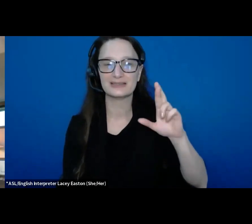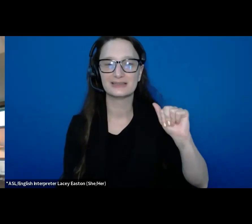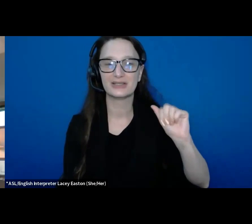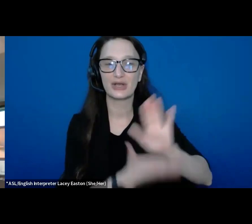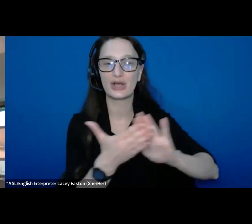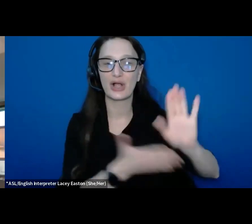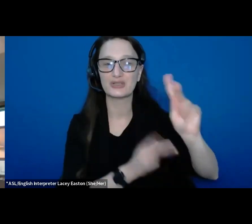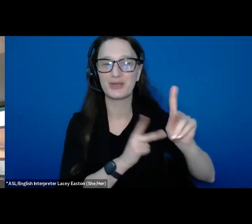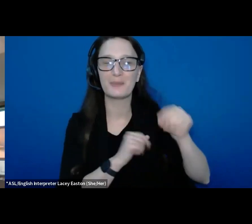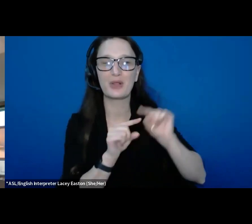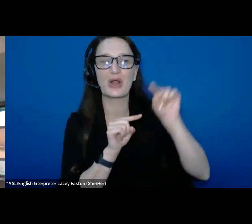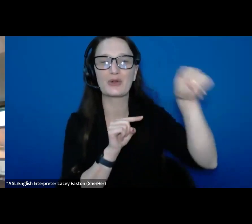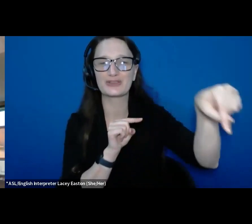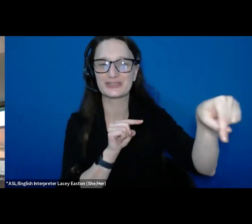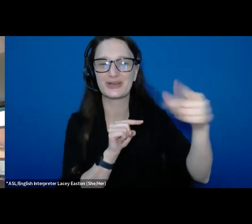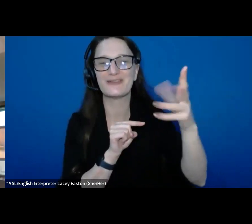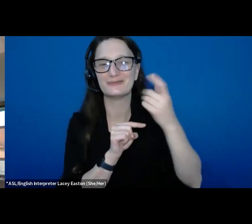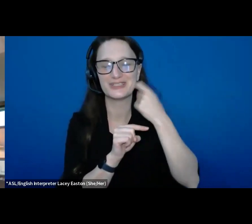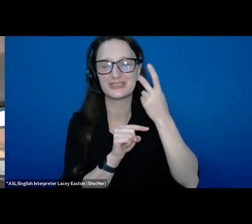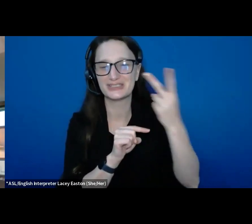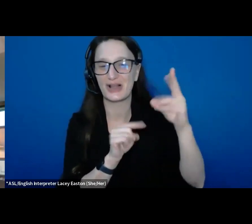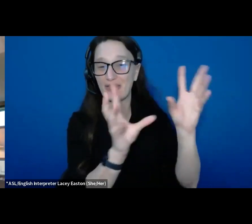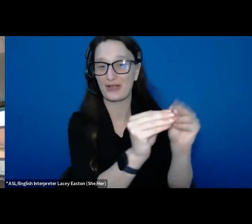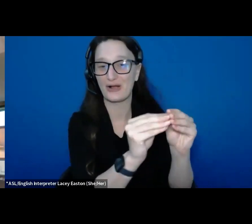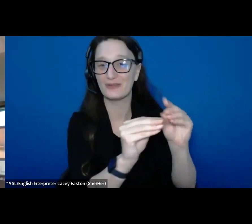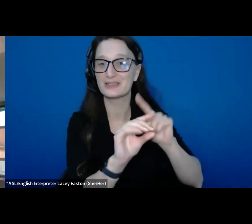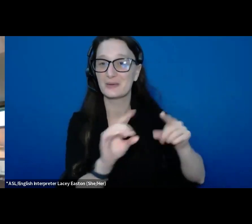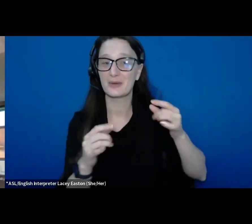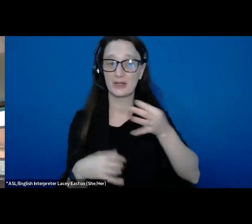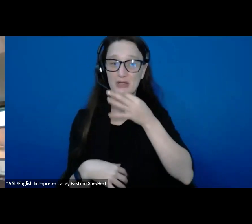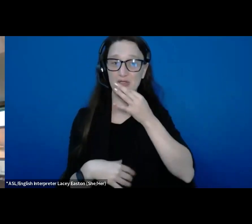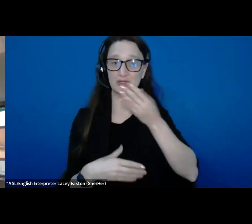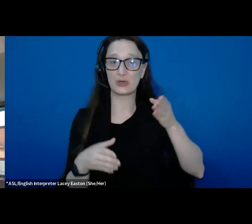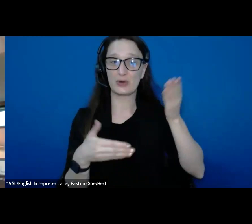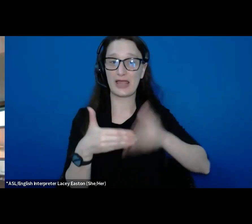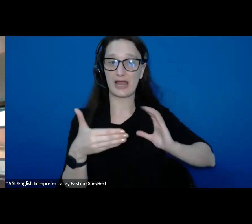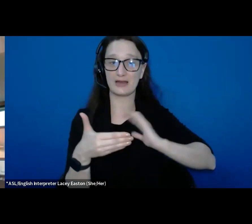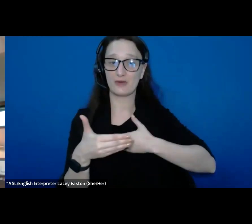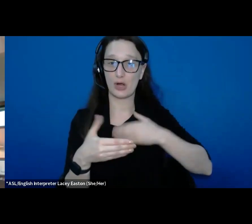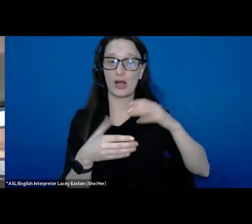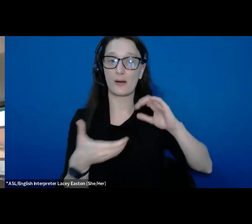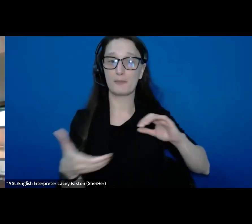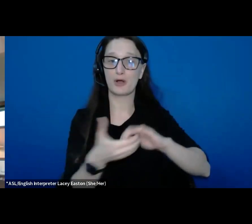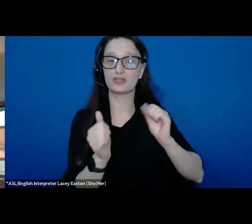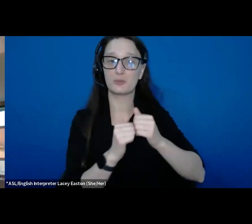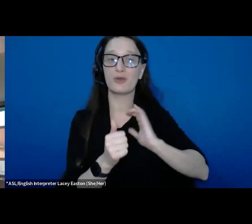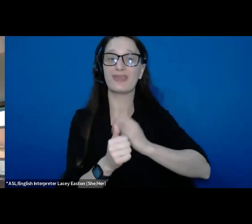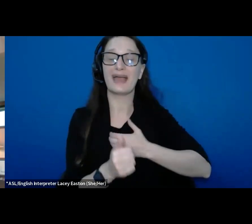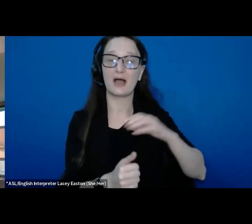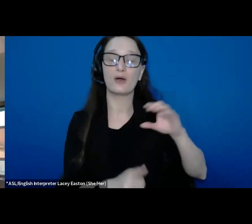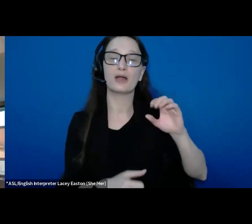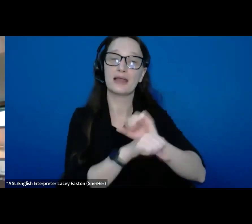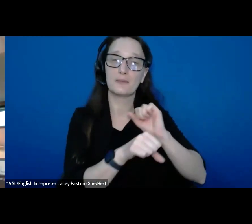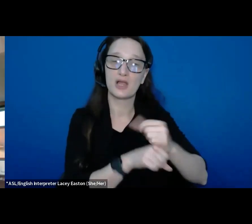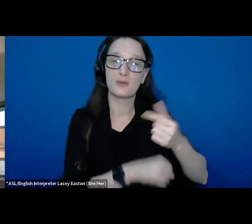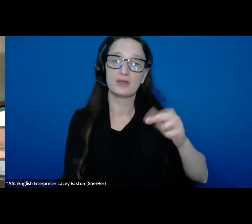them at the CalTASH conference, but we're coming towards the end of our partnership with our employment grant, right, with Sierra College. And part of